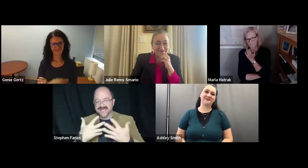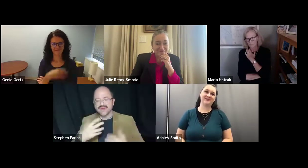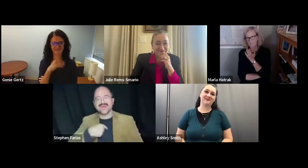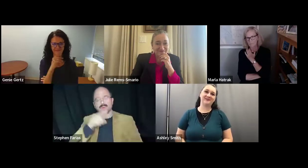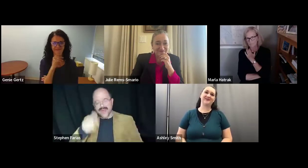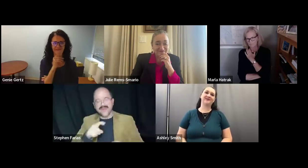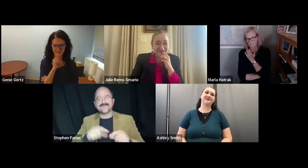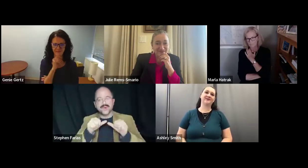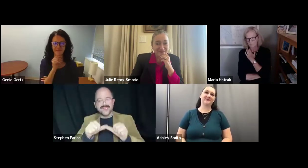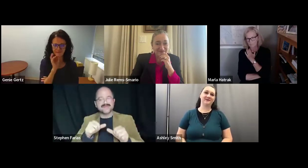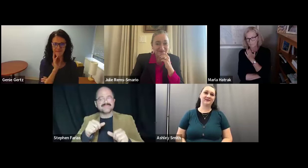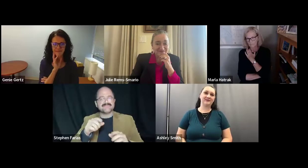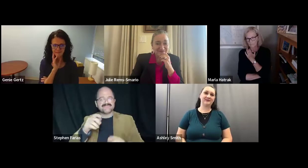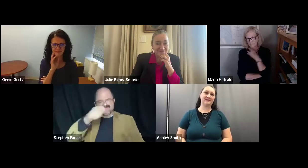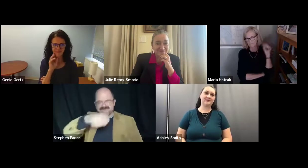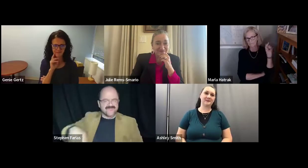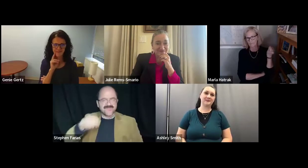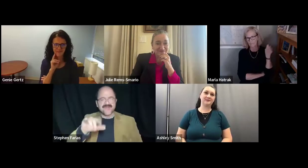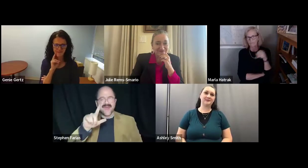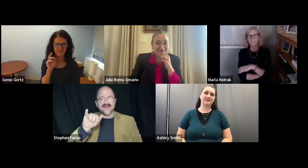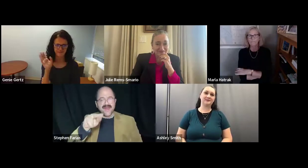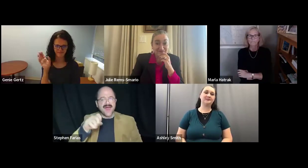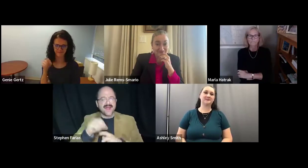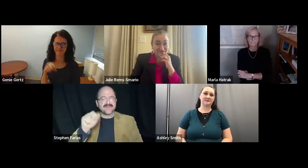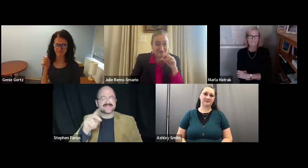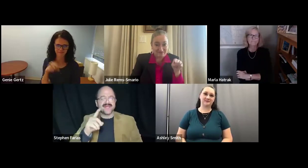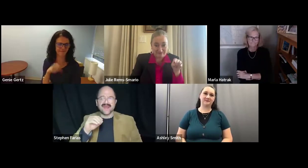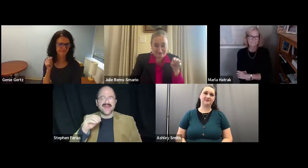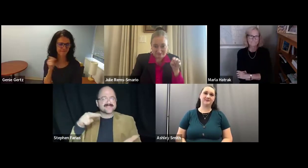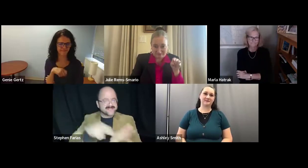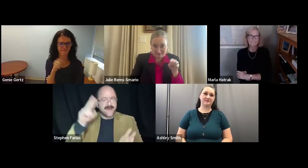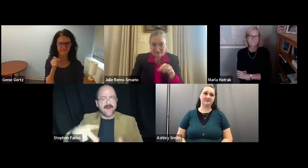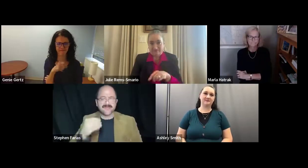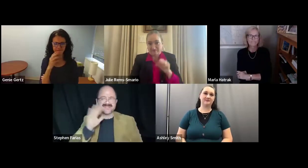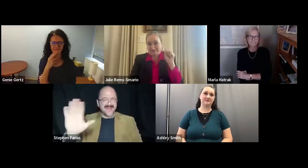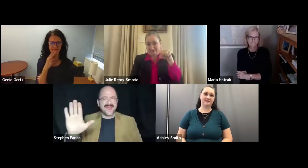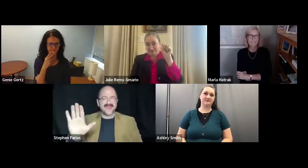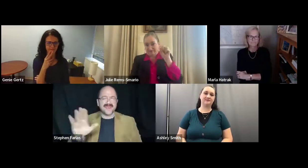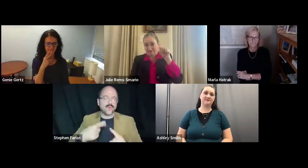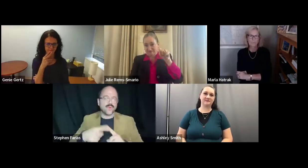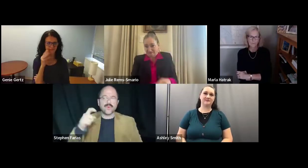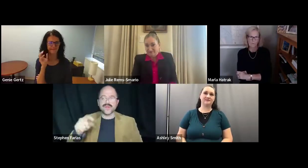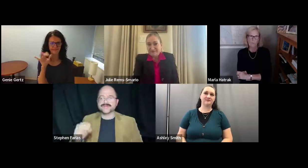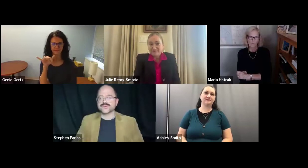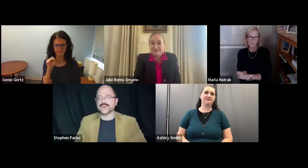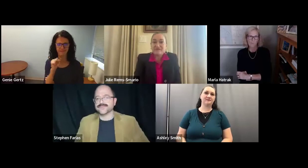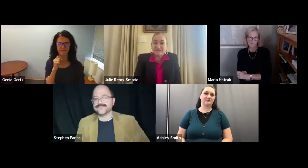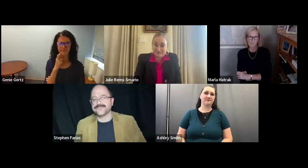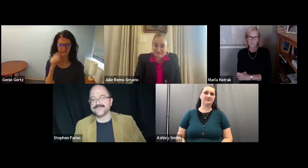here. So the landscape, yes, it's scary. It is absolutely frightening, but we have to draw that line in the sand. It has to be